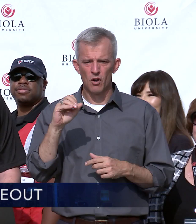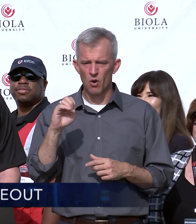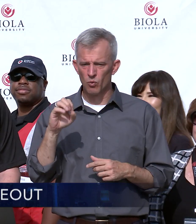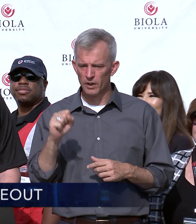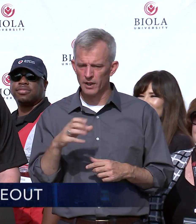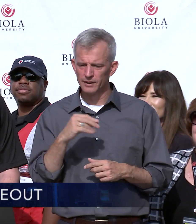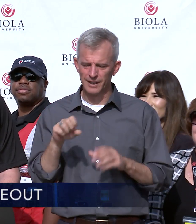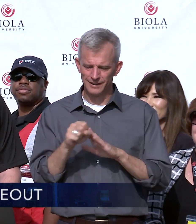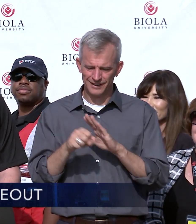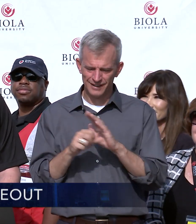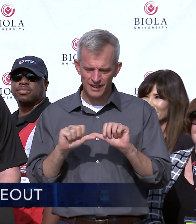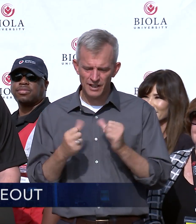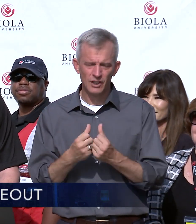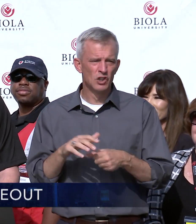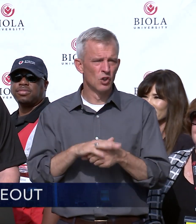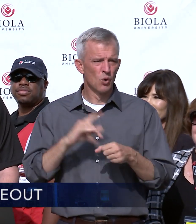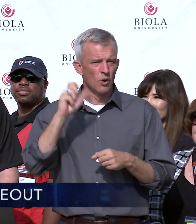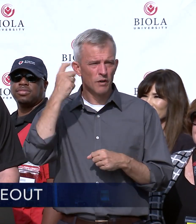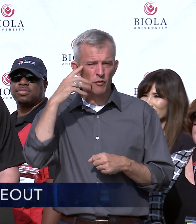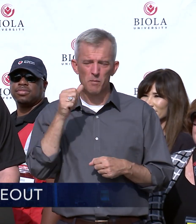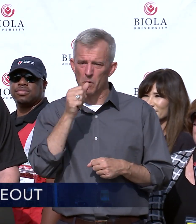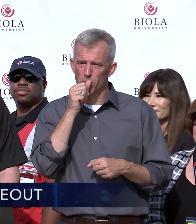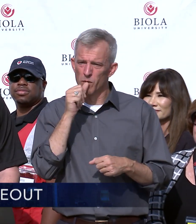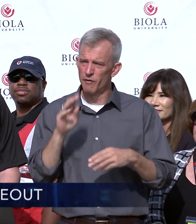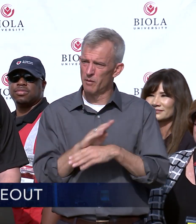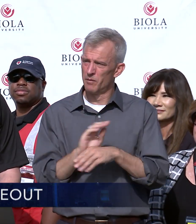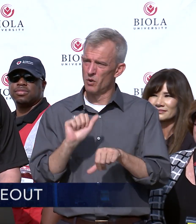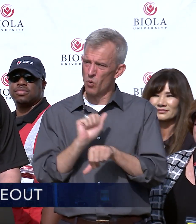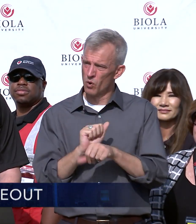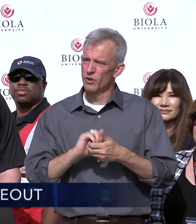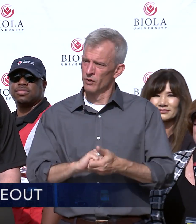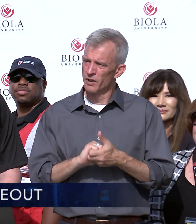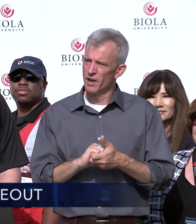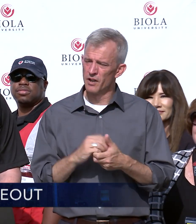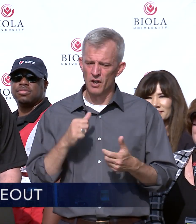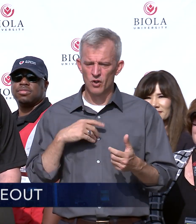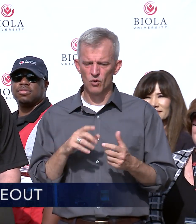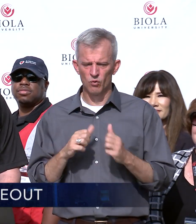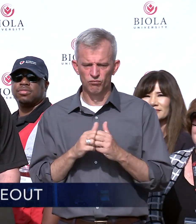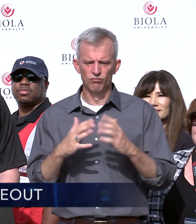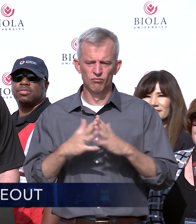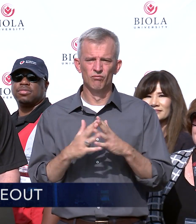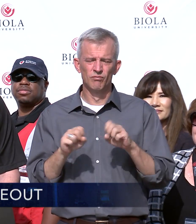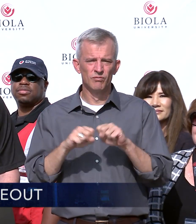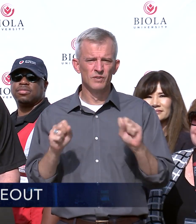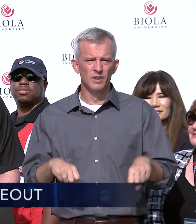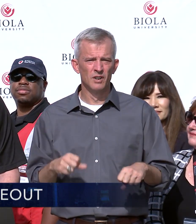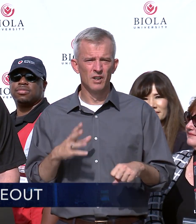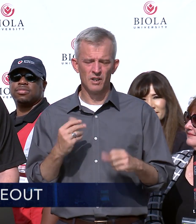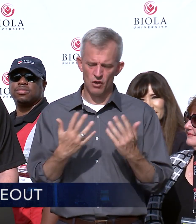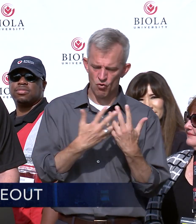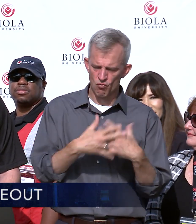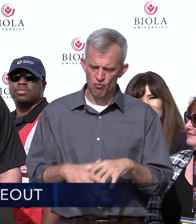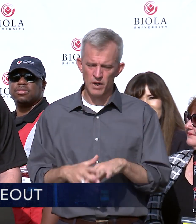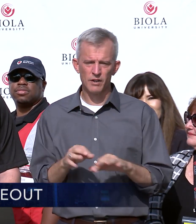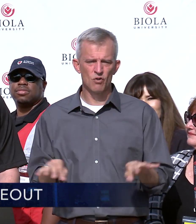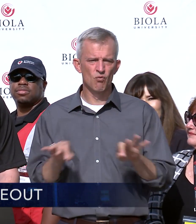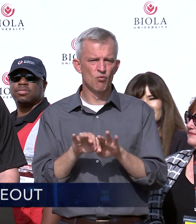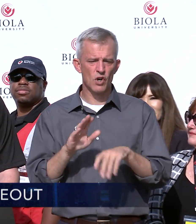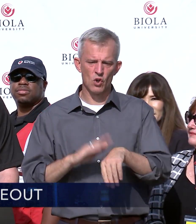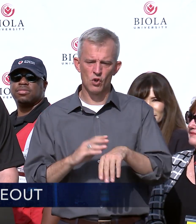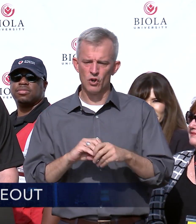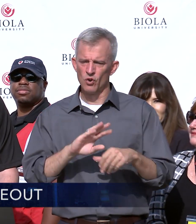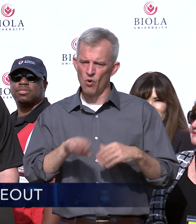agencies, local government, and private industry working together to launch the system and integrate these critical alerts into all sectors.